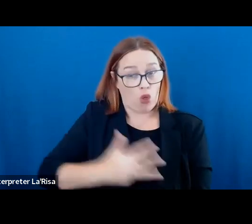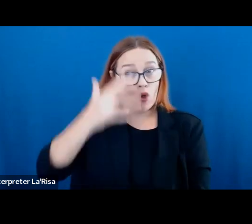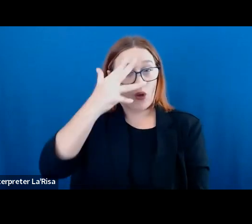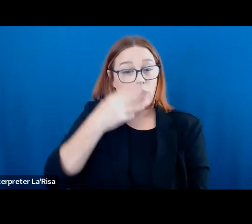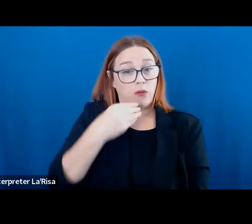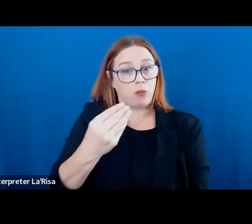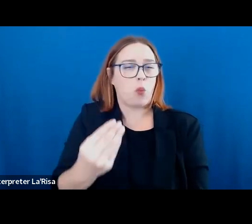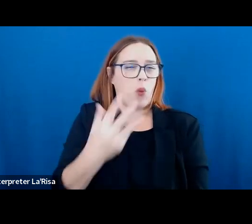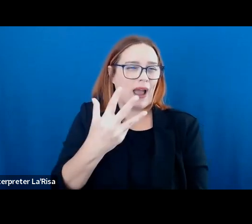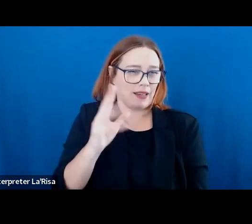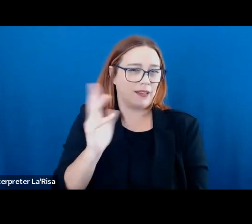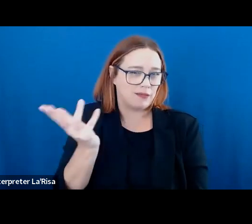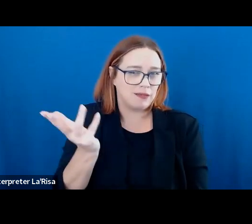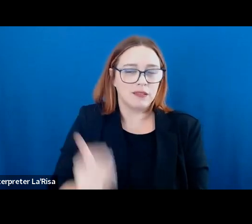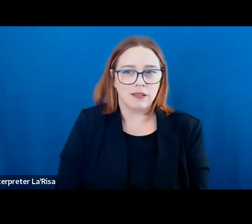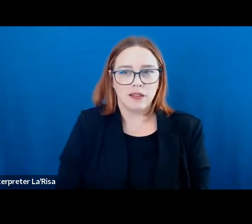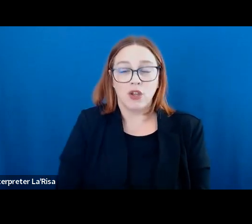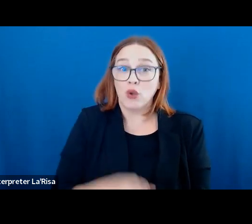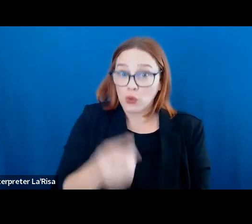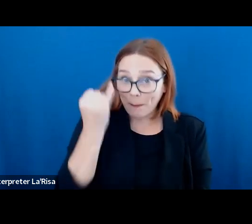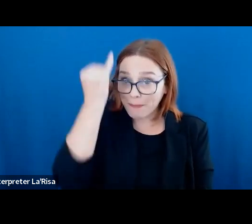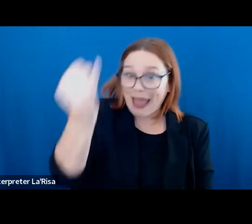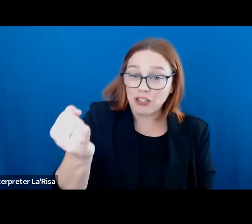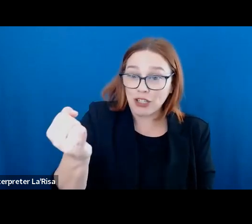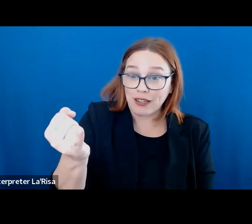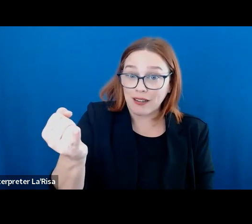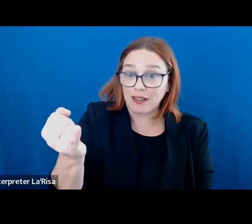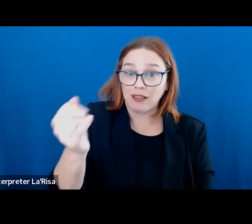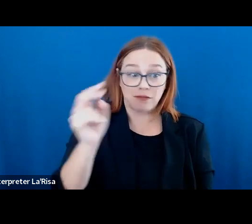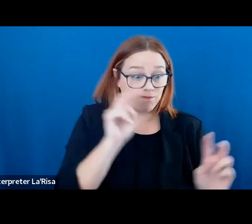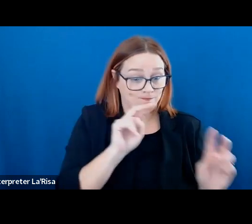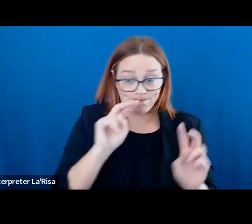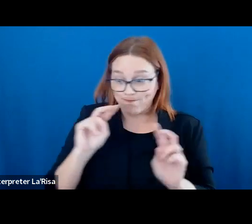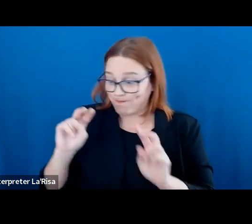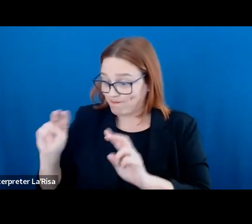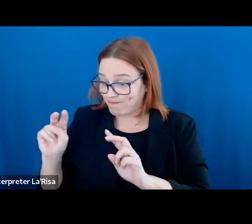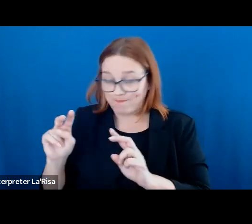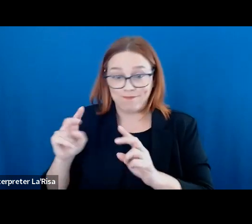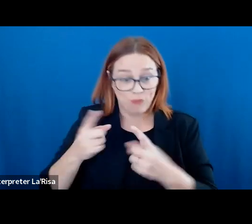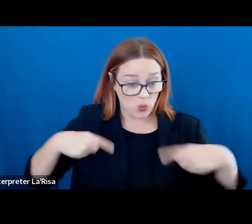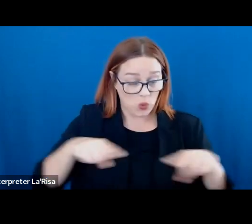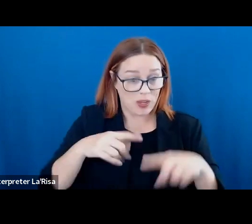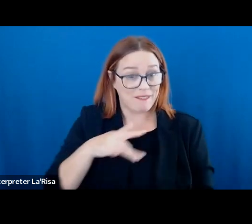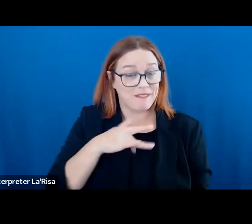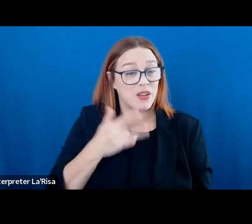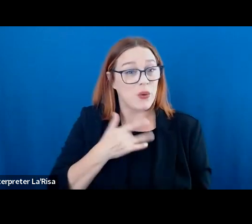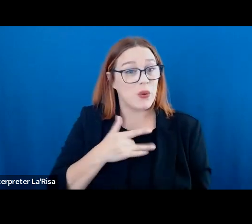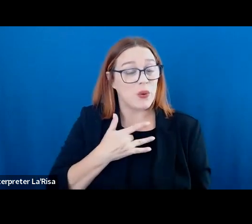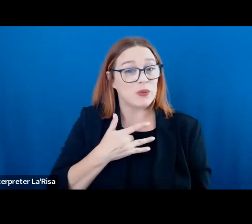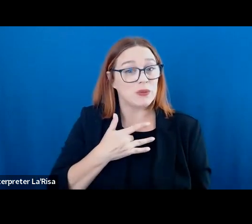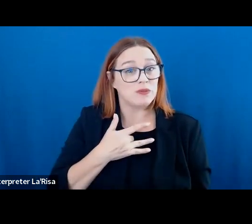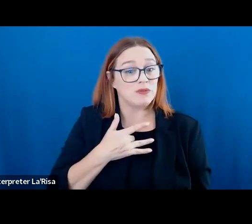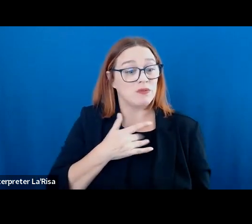white. So you can just imagine how we felt as we were escorted